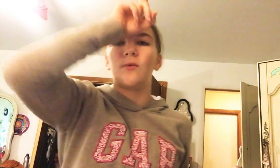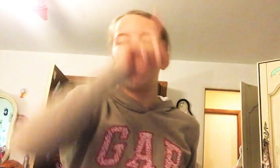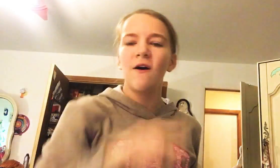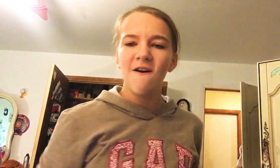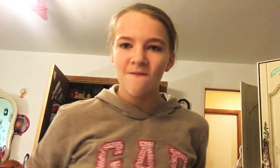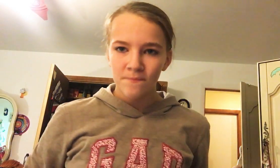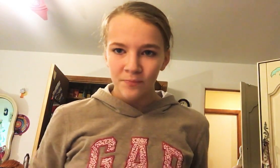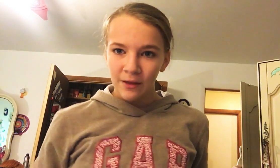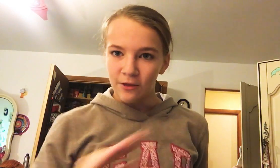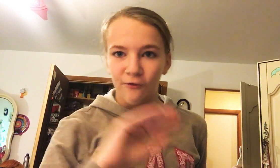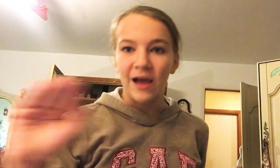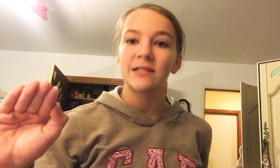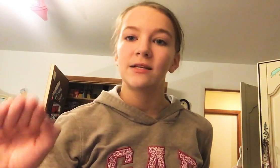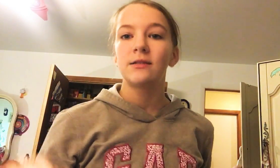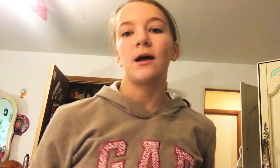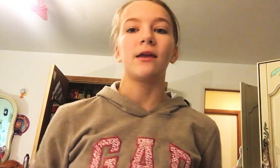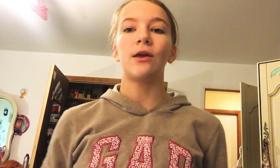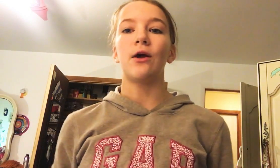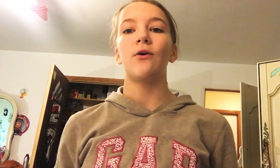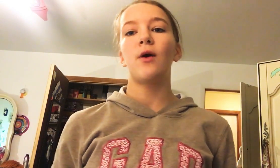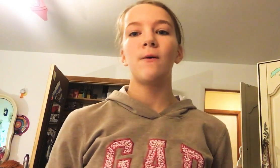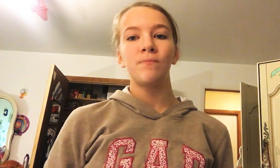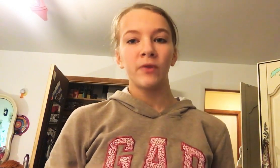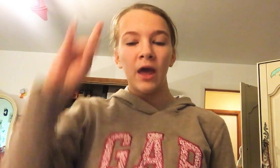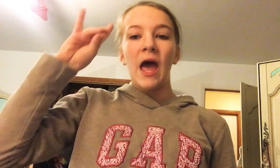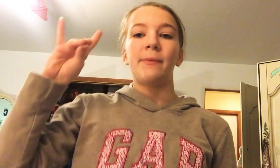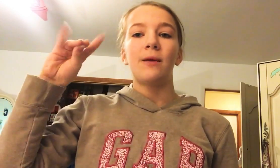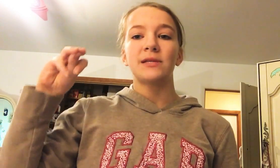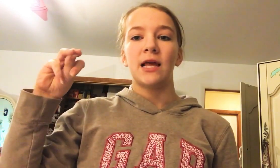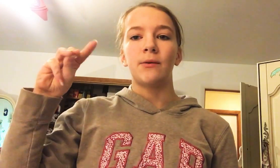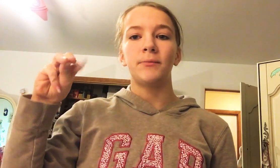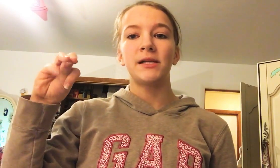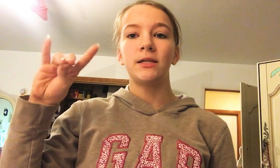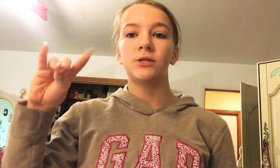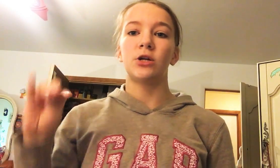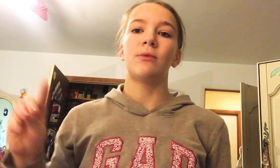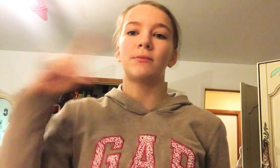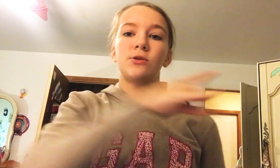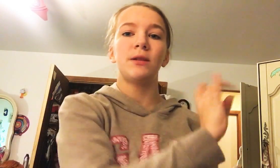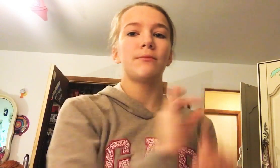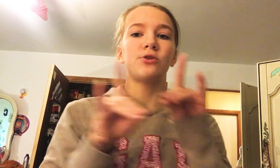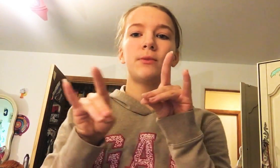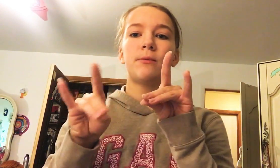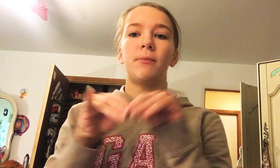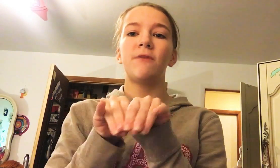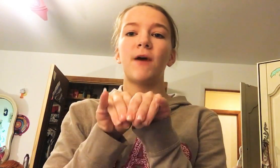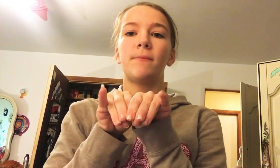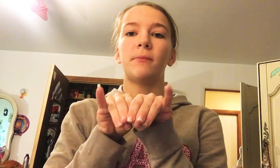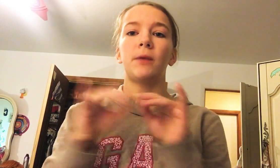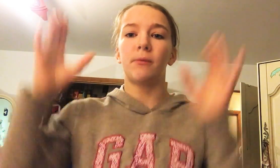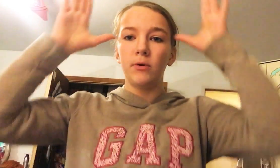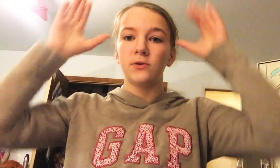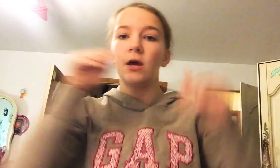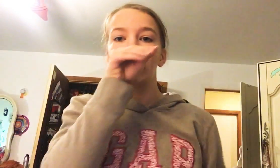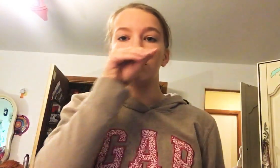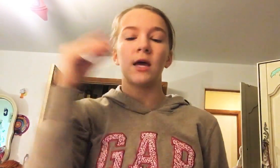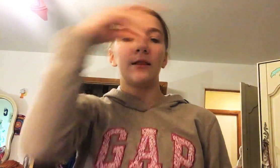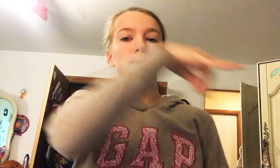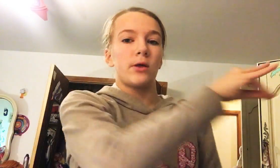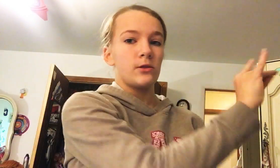narwhal. The fastest I can go. Happy llama, sad llama, mentally disturbed llama, super llama, drama llama, big fat mama llama, moose, goose, llama on the